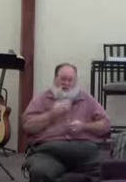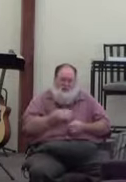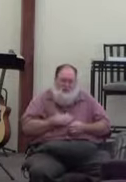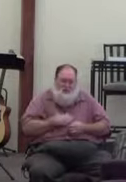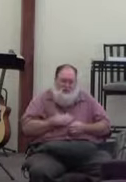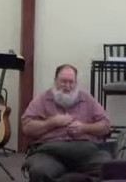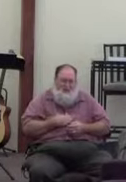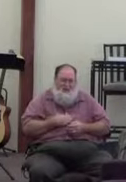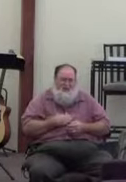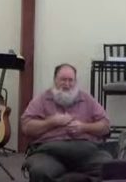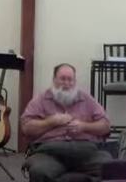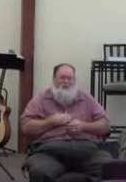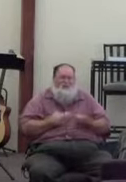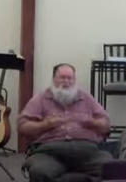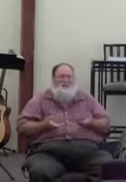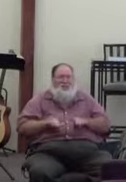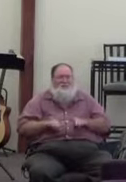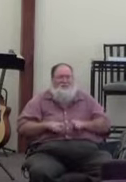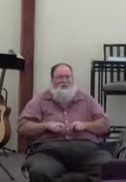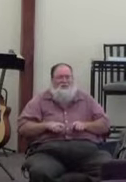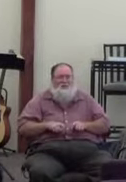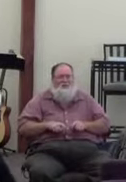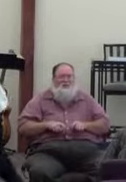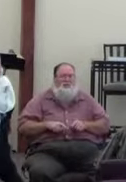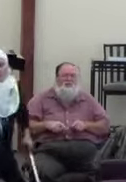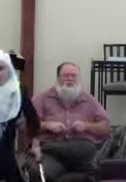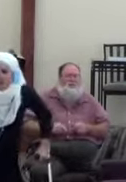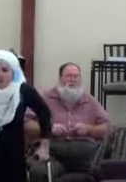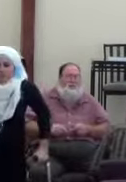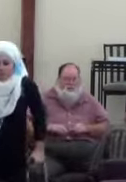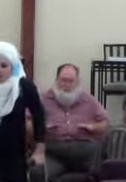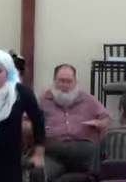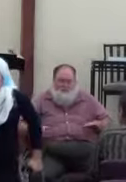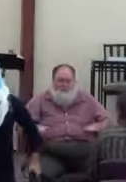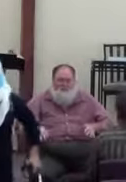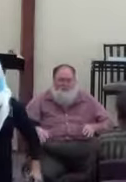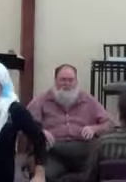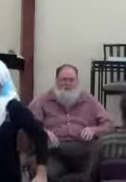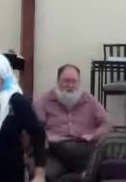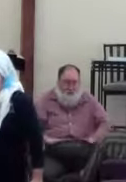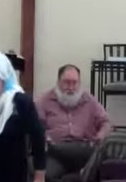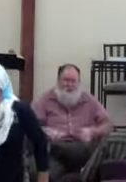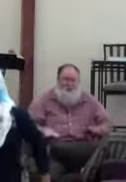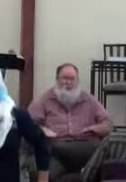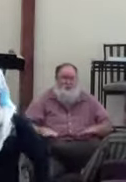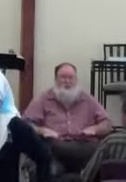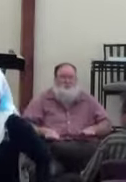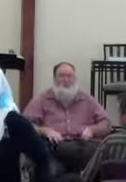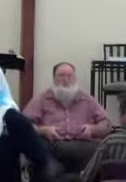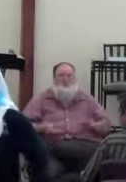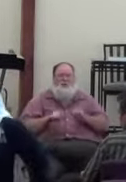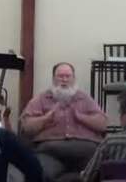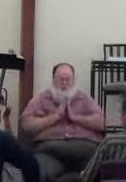And they get together and pray one time in the name of Jesus, and it shook the place up.